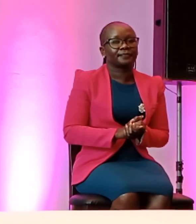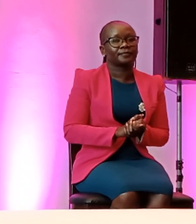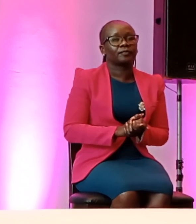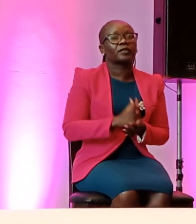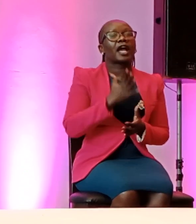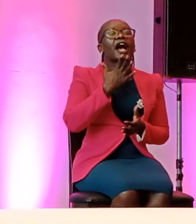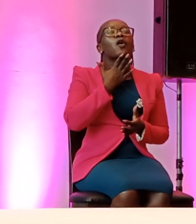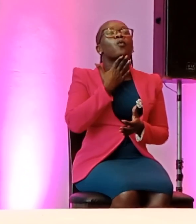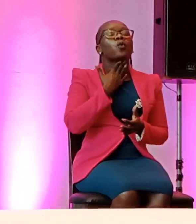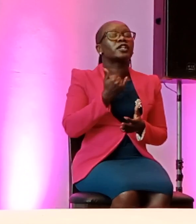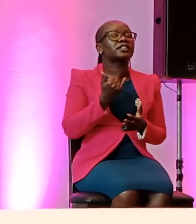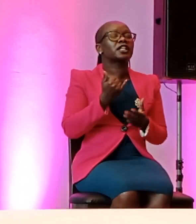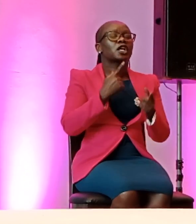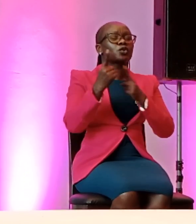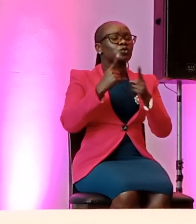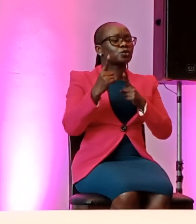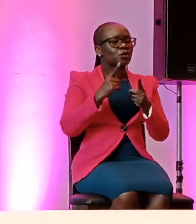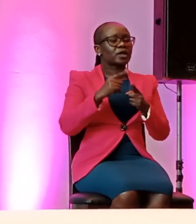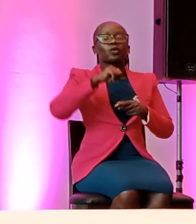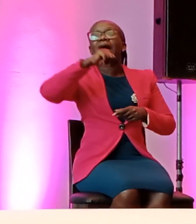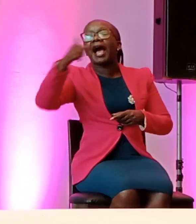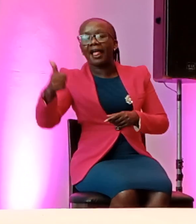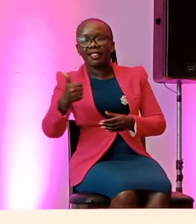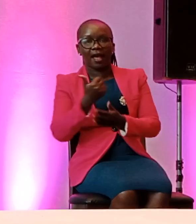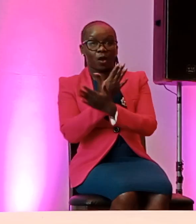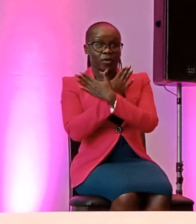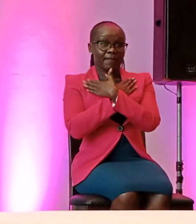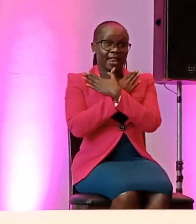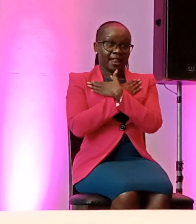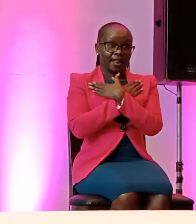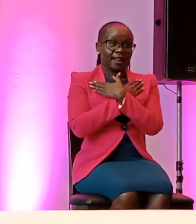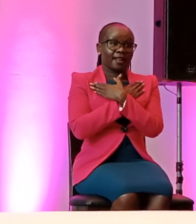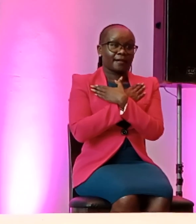I wanted to talk for a fellow woman.